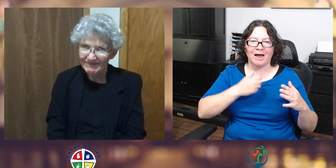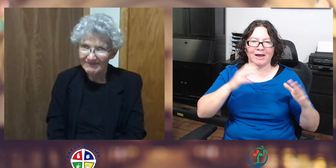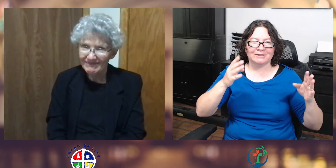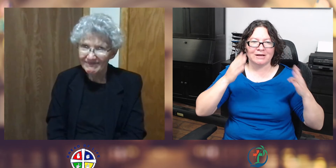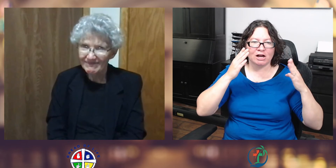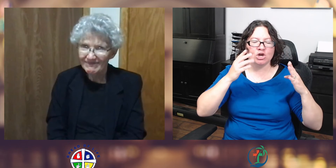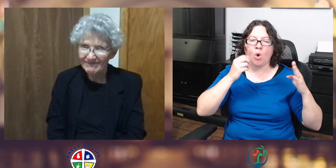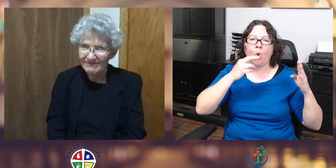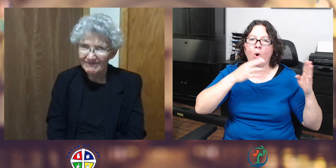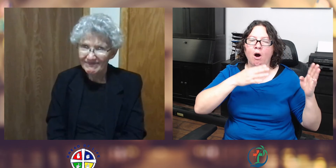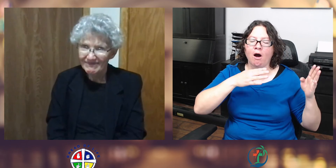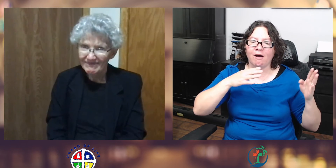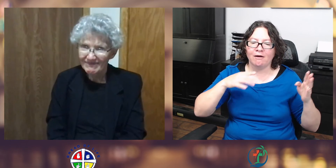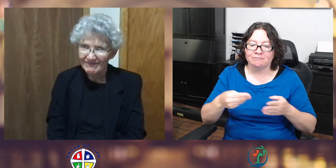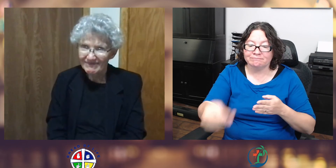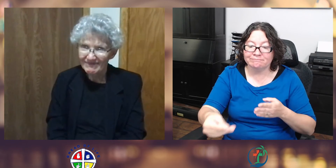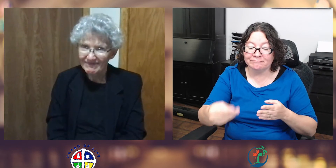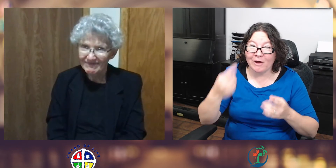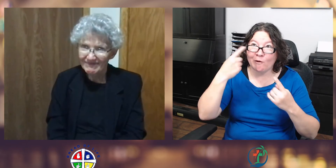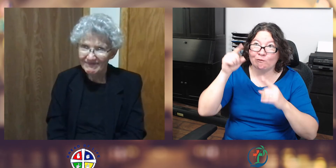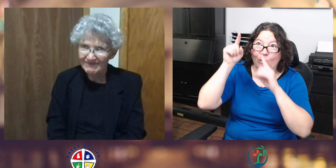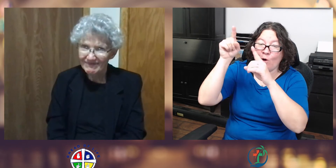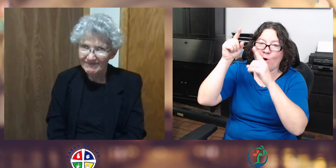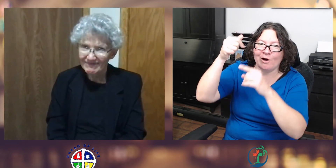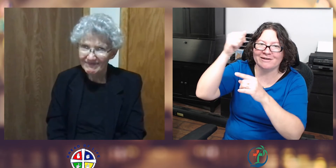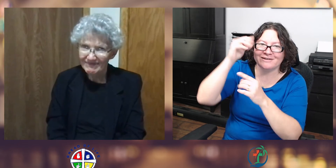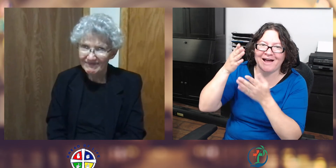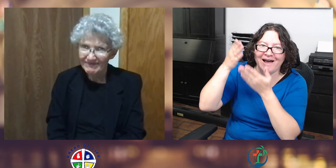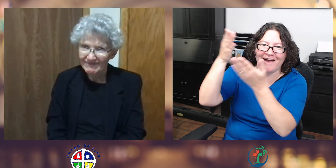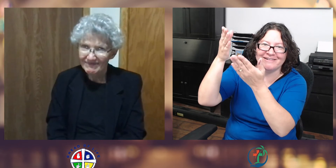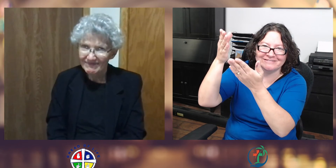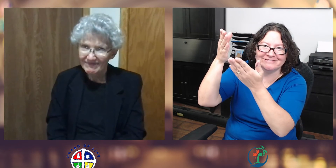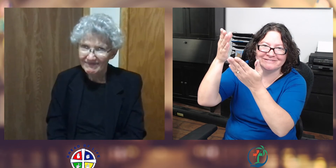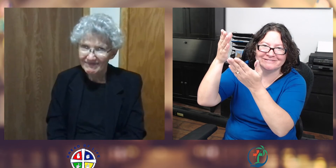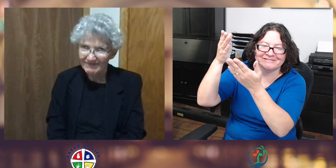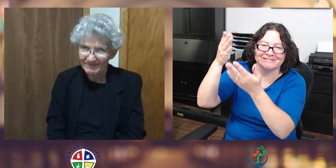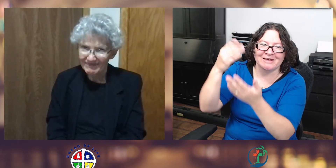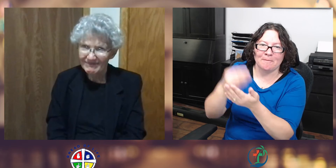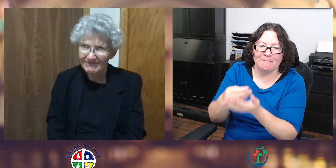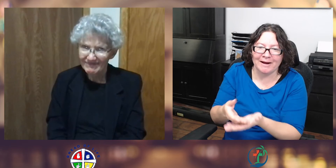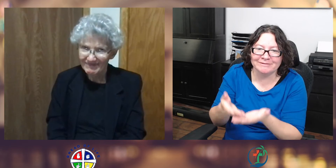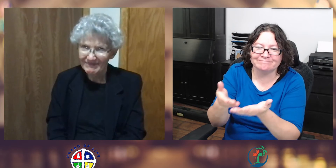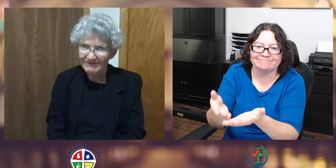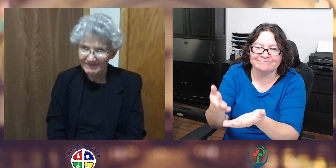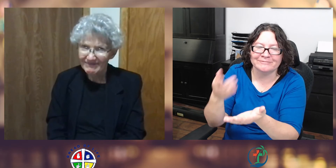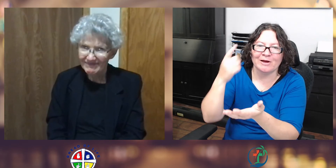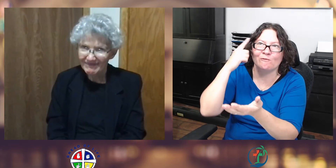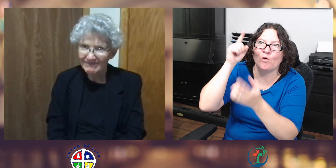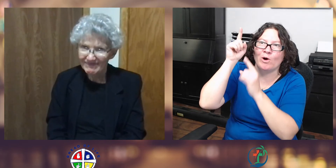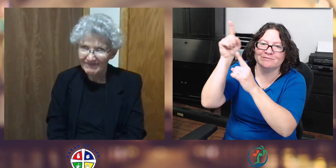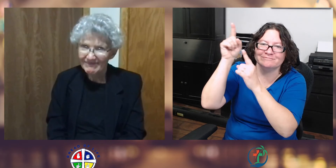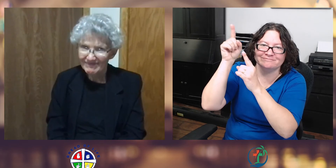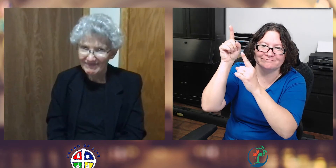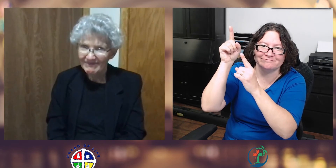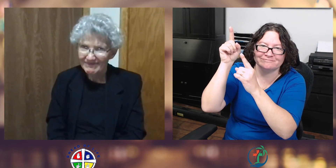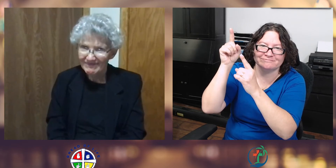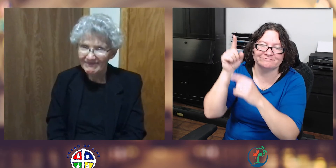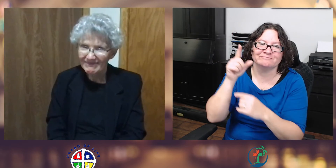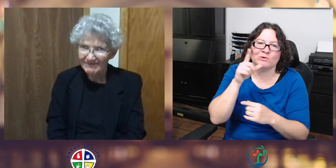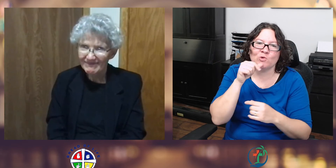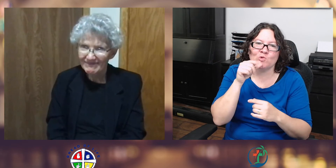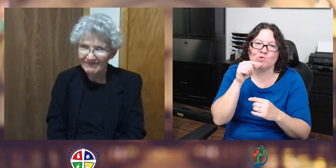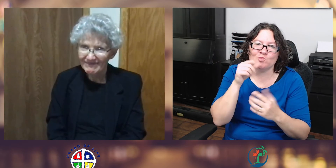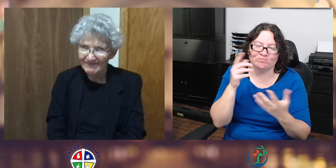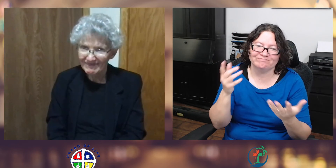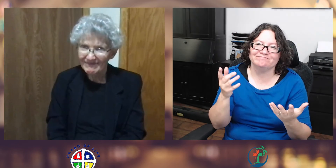a reason. Yeah, that's why his shift is the longest. Come on, you're up. I'll be up next, Andrew. No, you don't need to. I want to. You shouldn't.